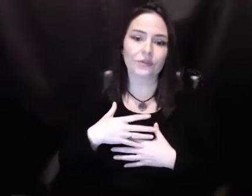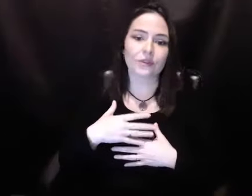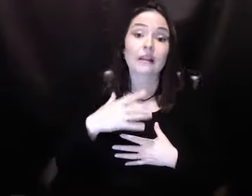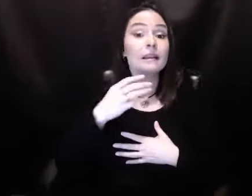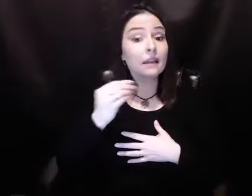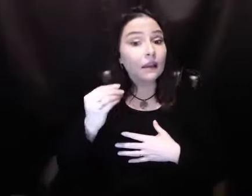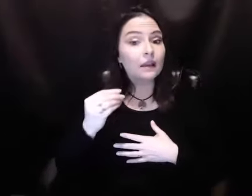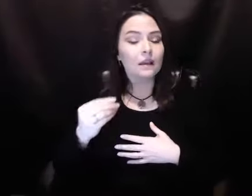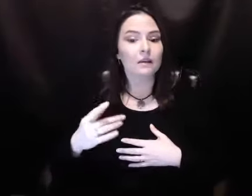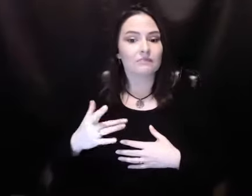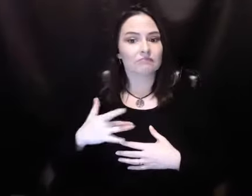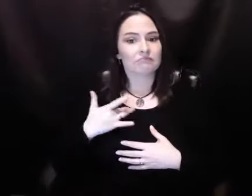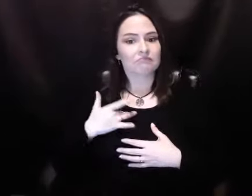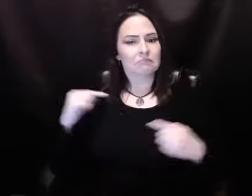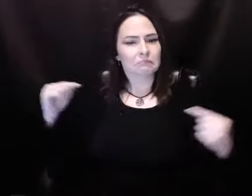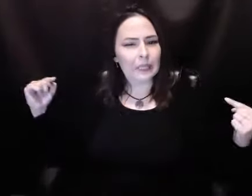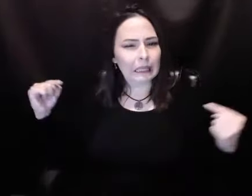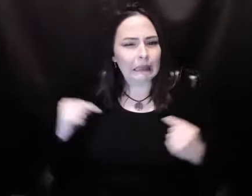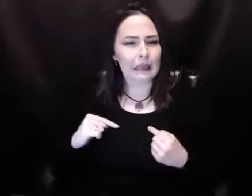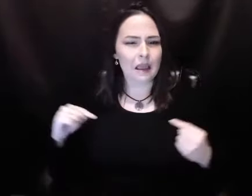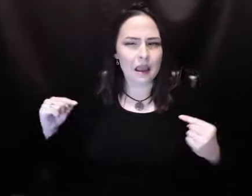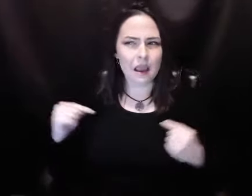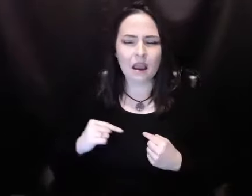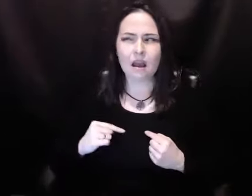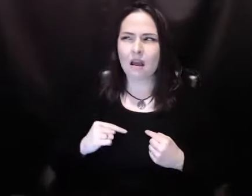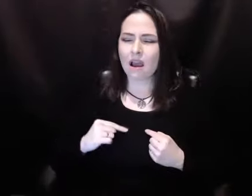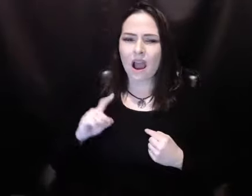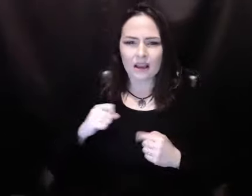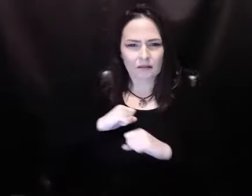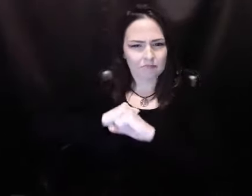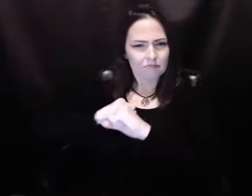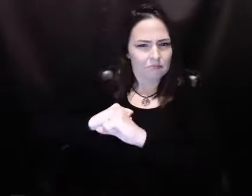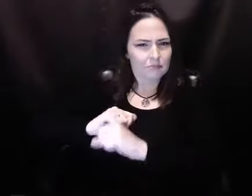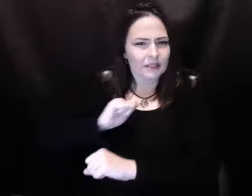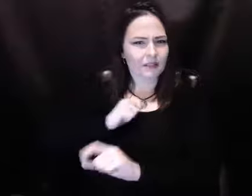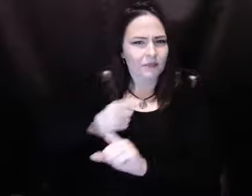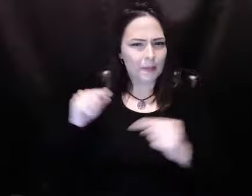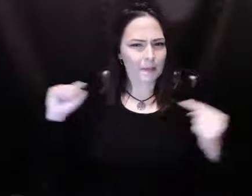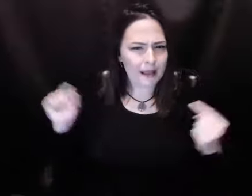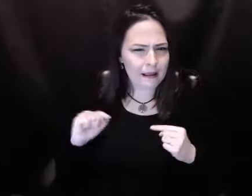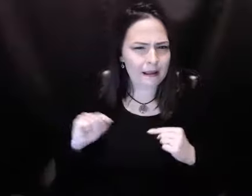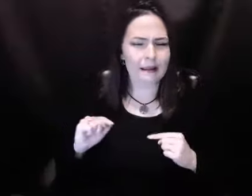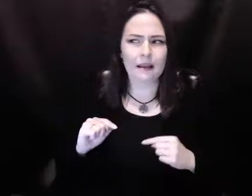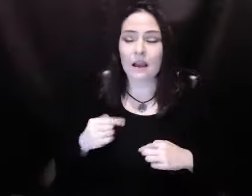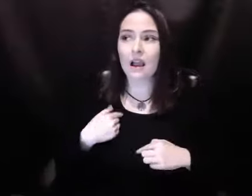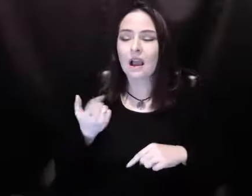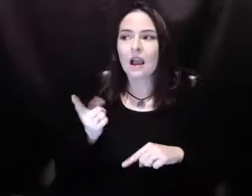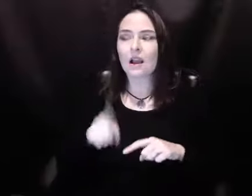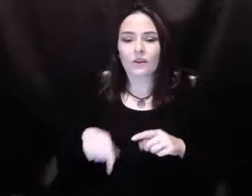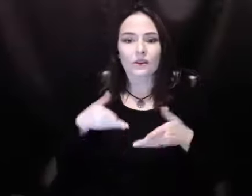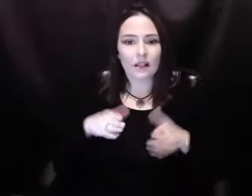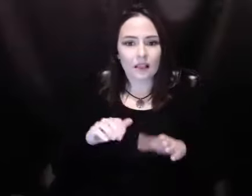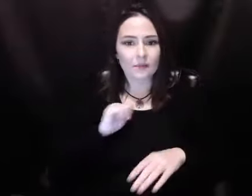by alcoholism. I went from being a 5-year-old girl who was totally in awe of my father to